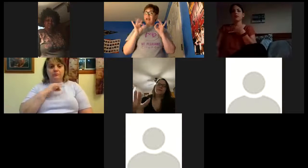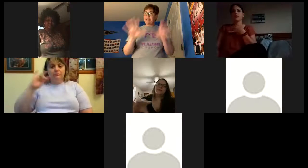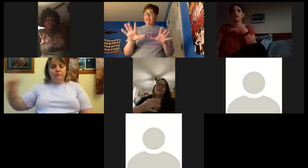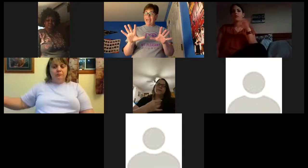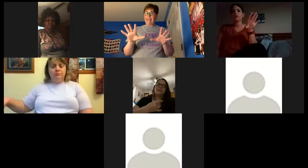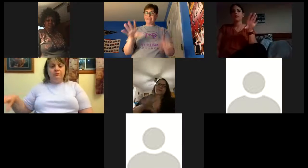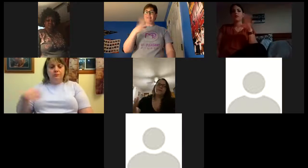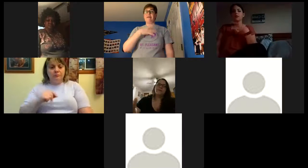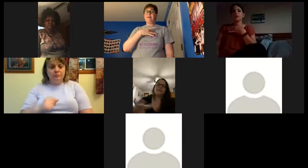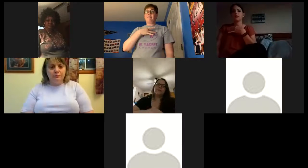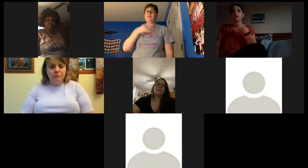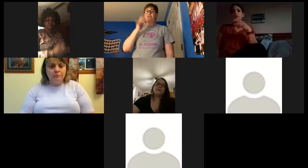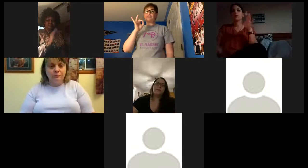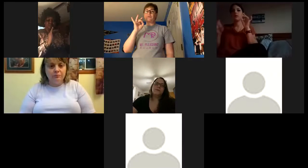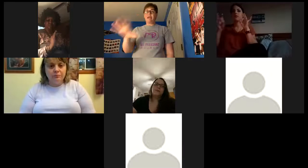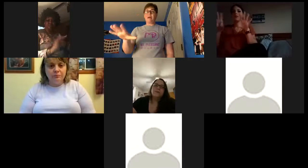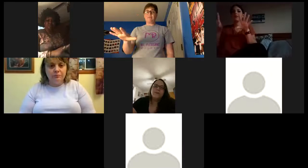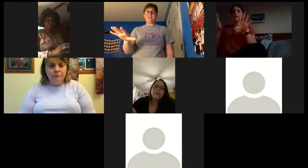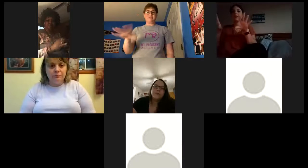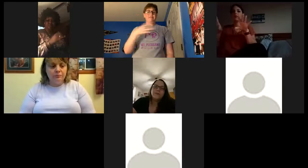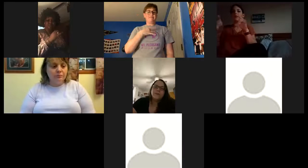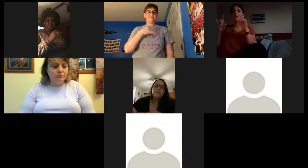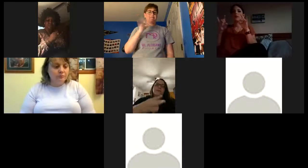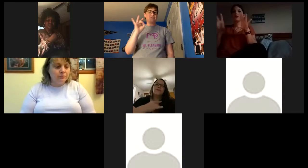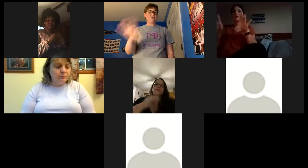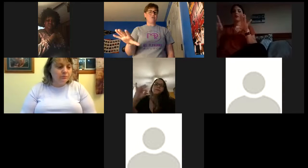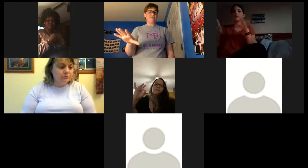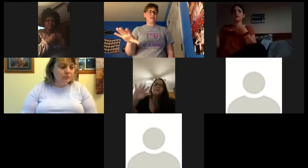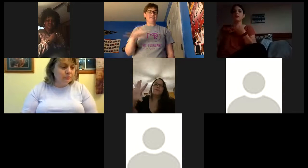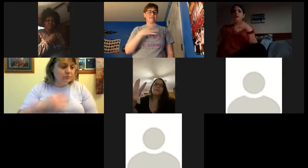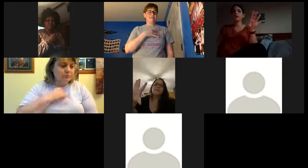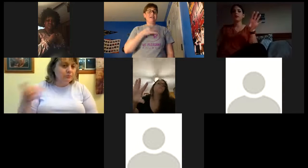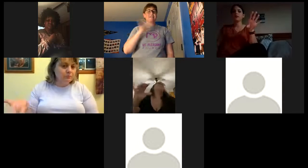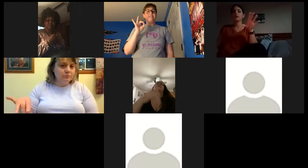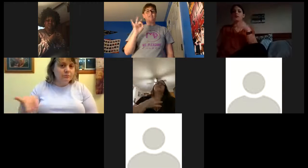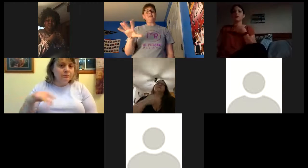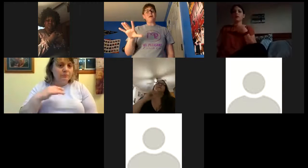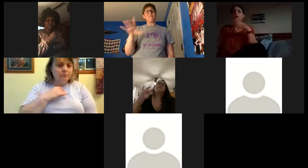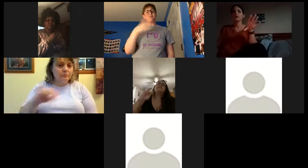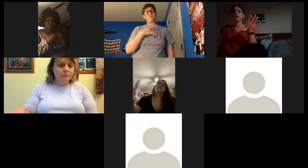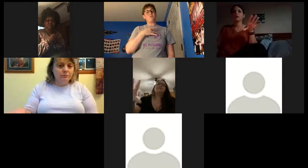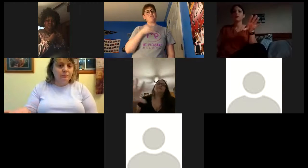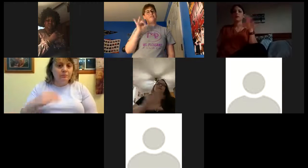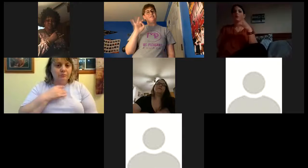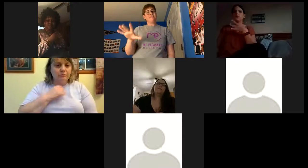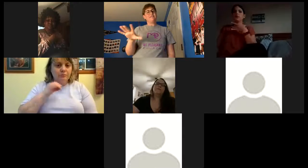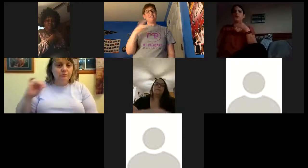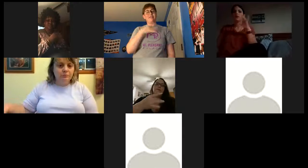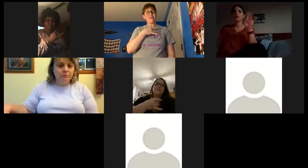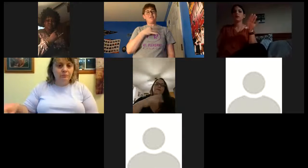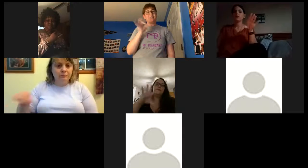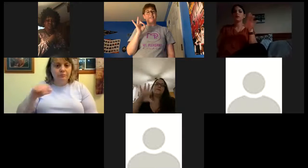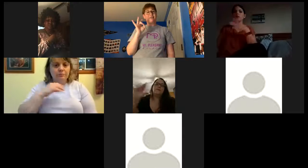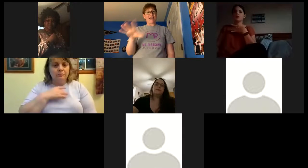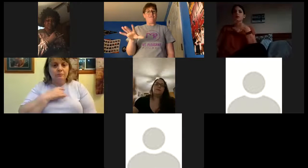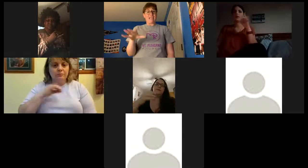just like hate, but you're just doing the opposite. So you don't like. I need to teach my mom those words. Linda, I